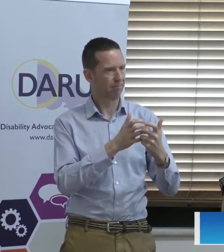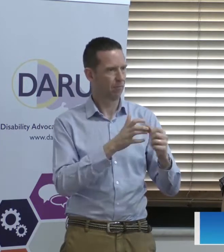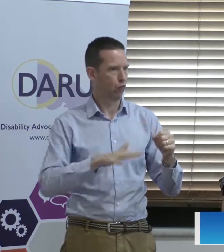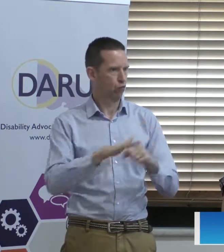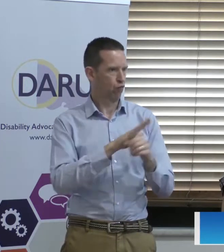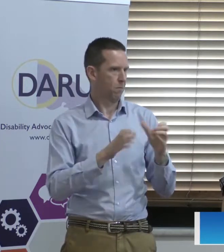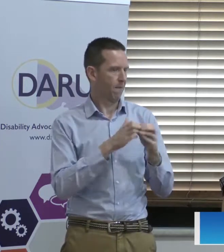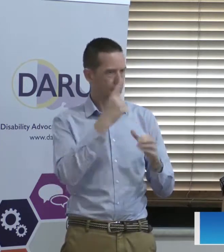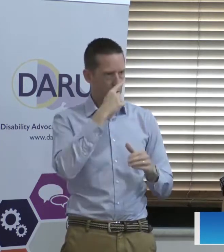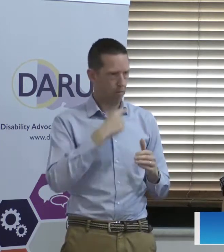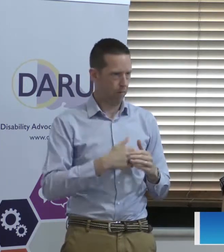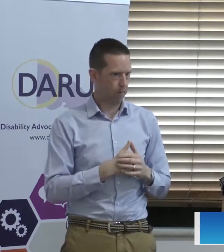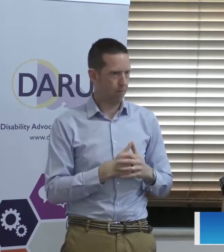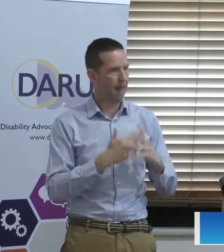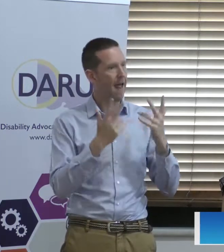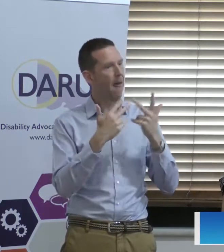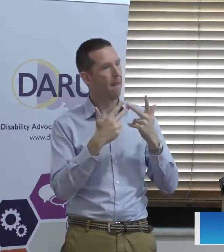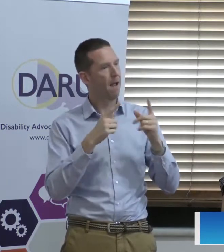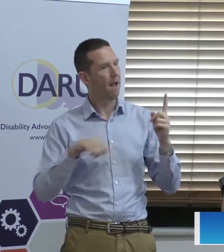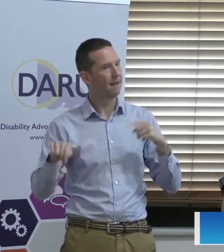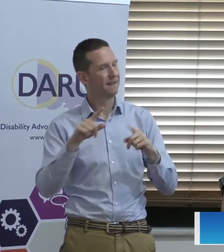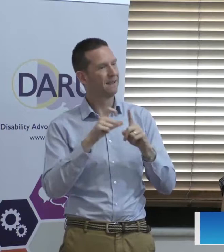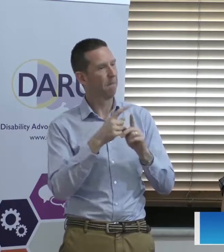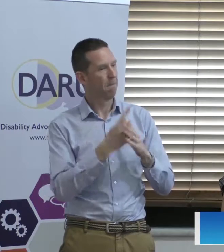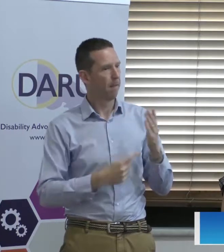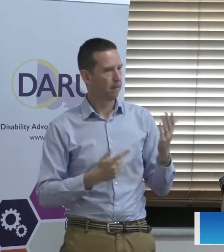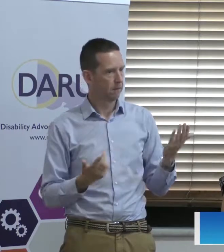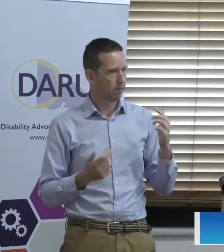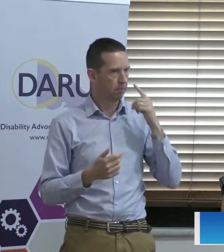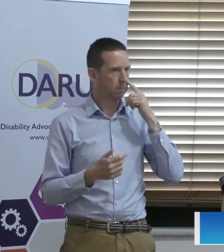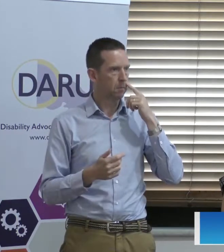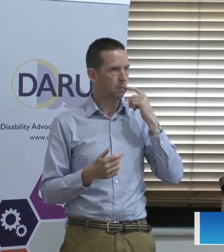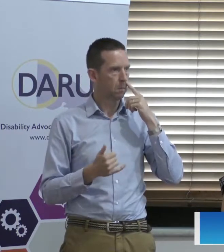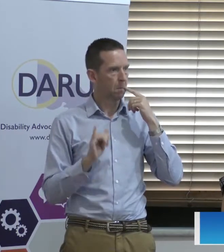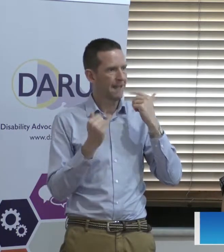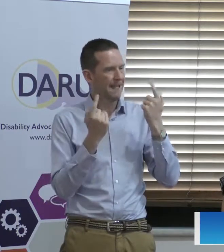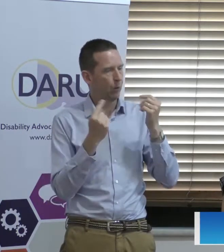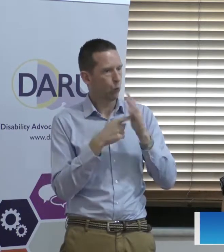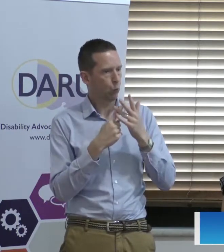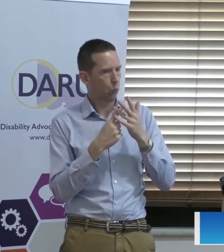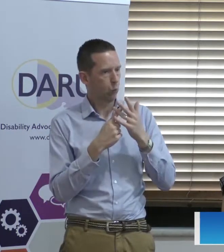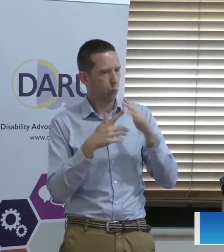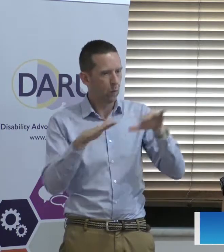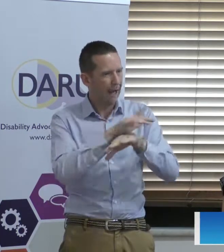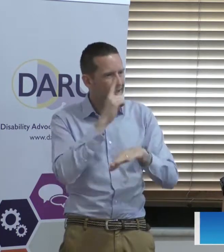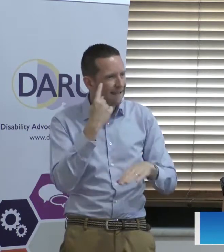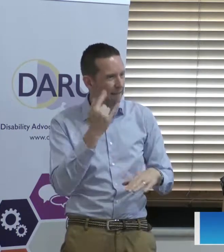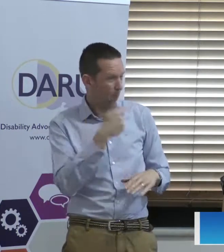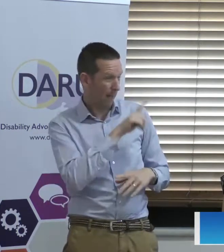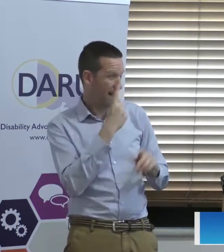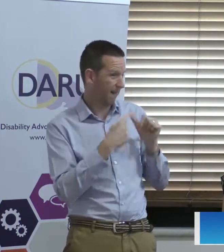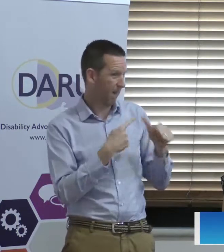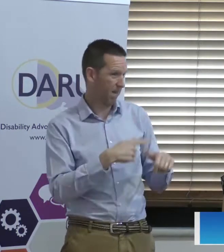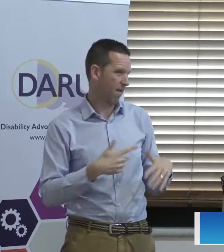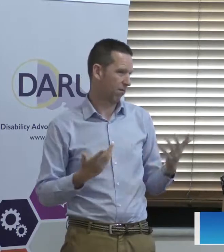demographic, but with other disabilities that might be easier to camouflage. Or maybe you can't answer that question because